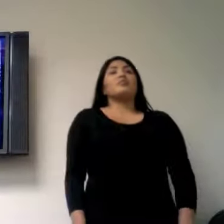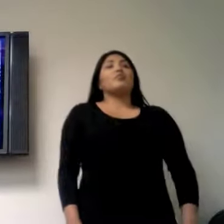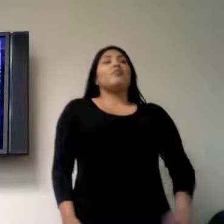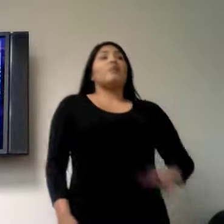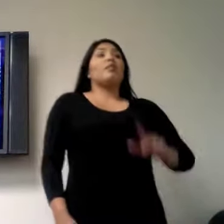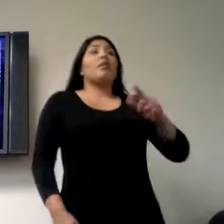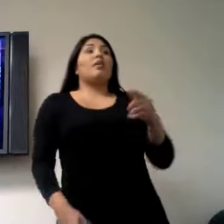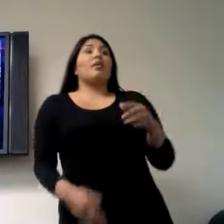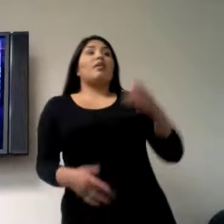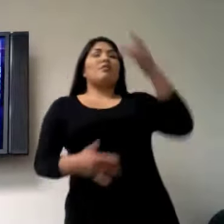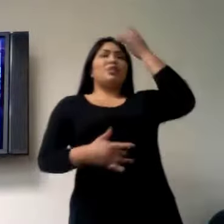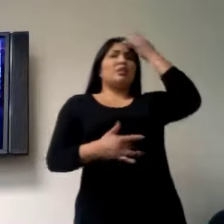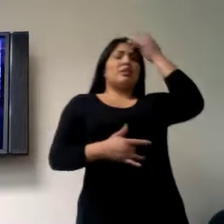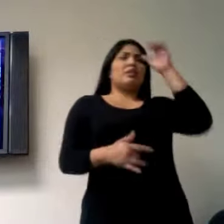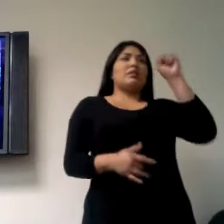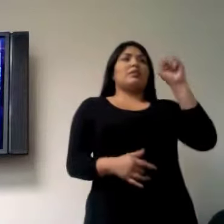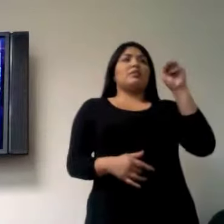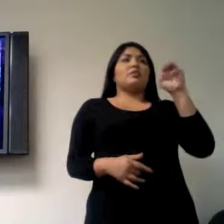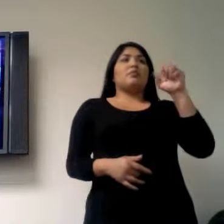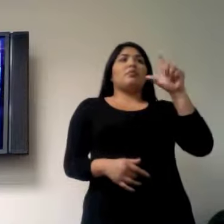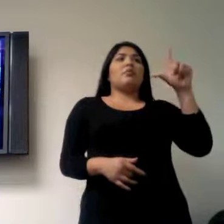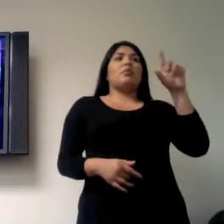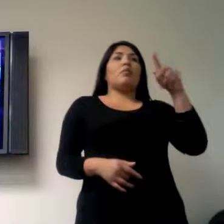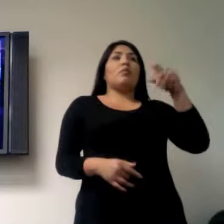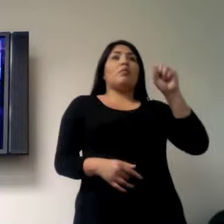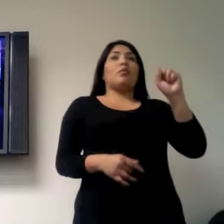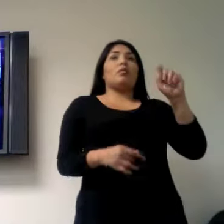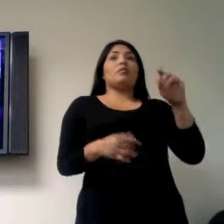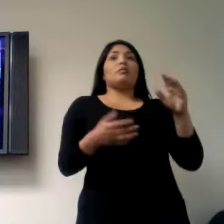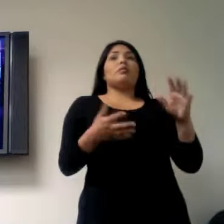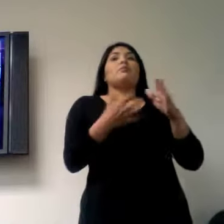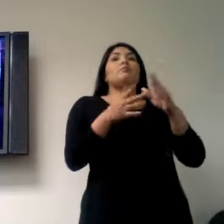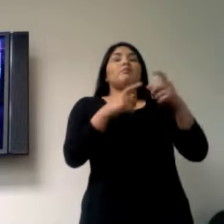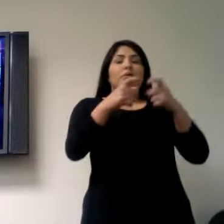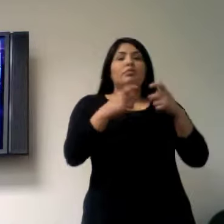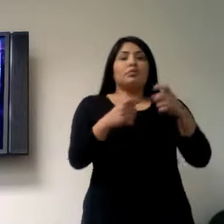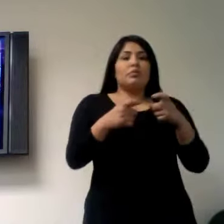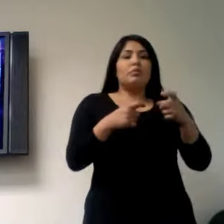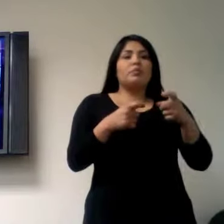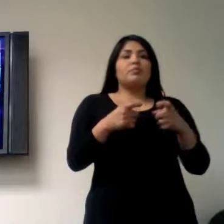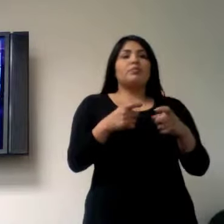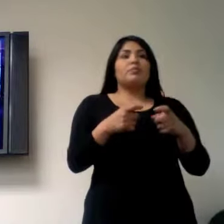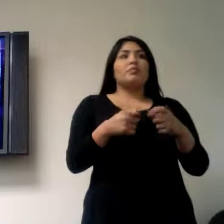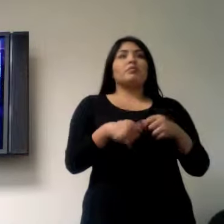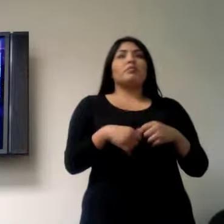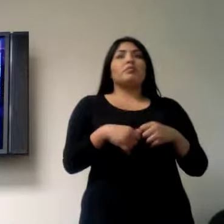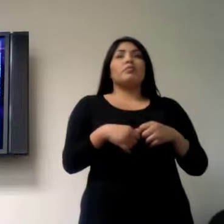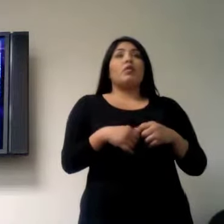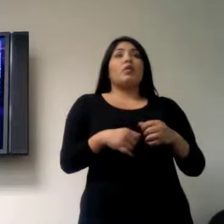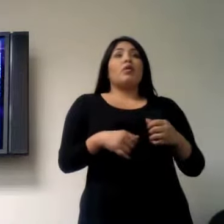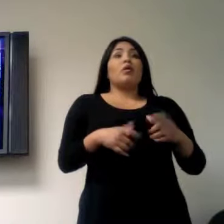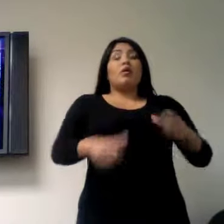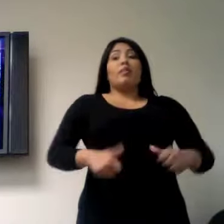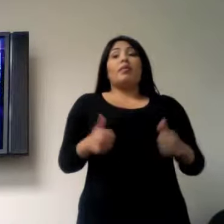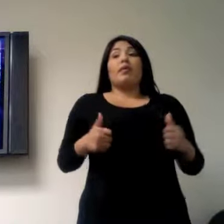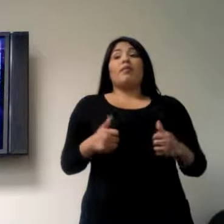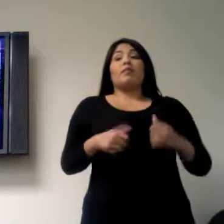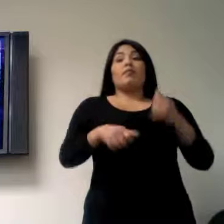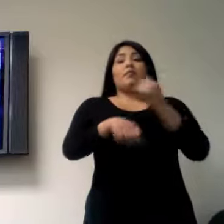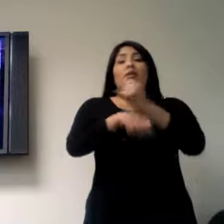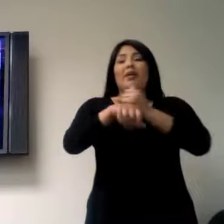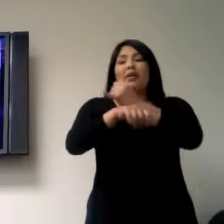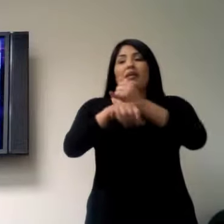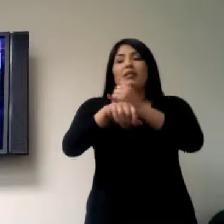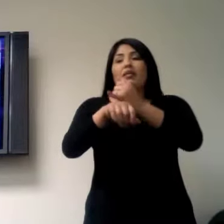After smallpox had been brought under control and the hospital built, life at Rock Island Prison, for most prisoners,